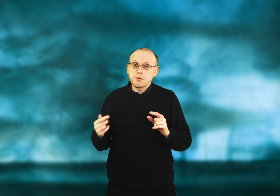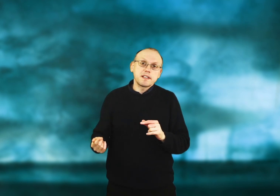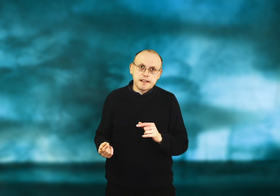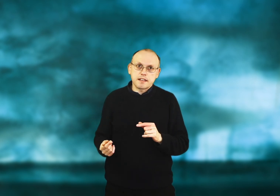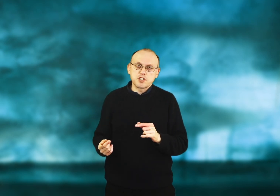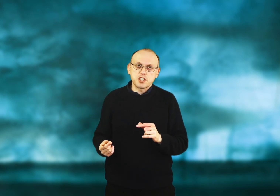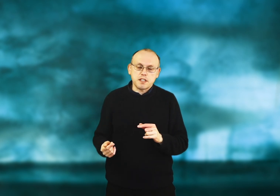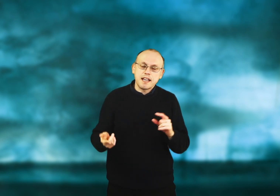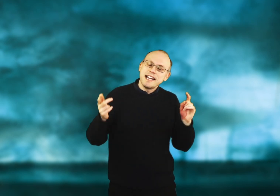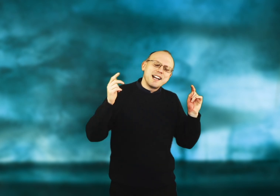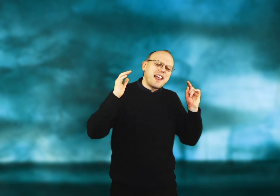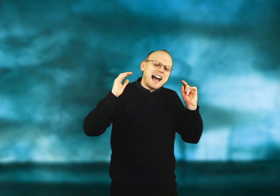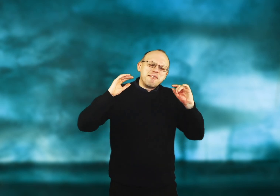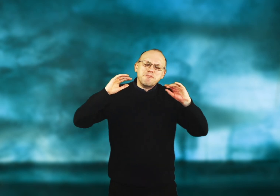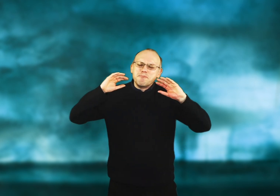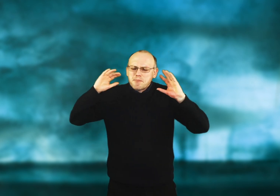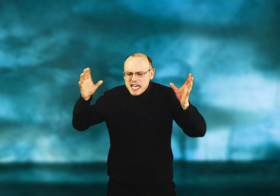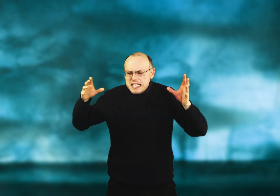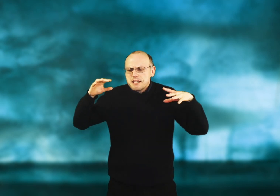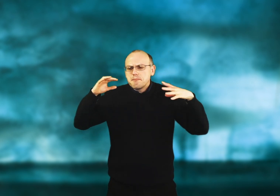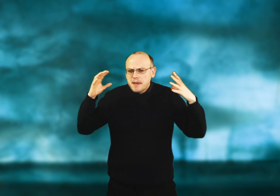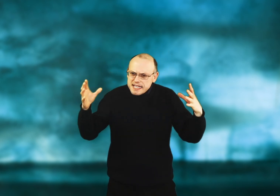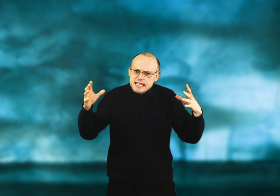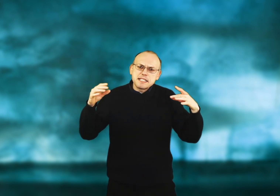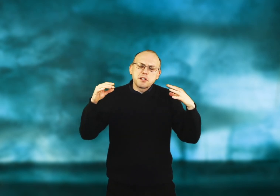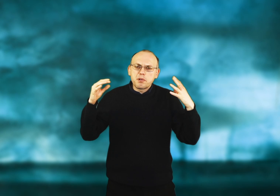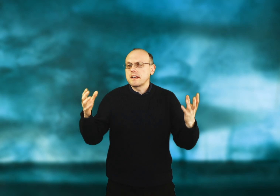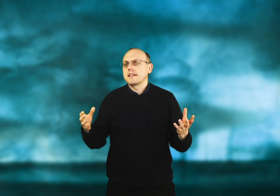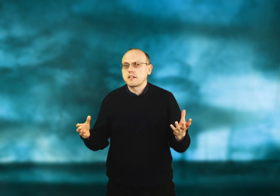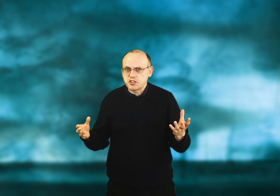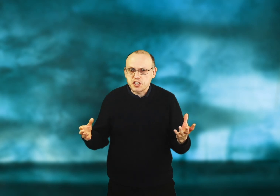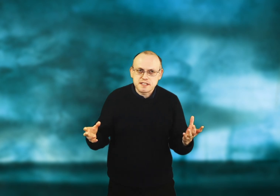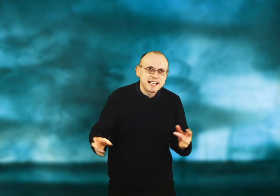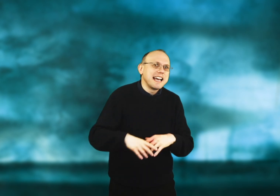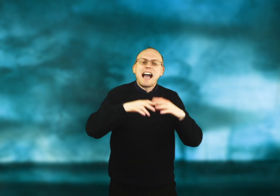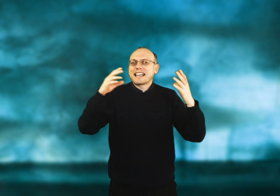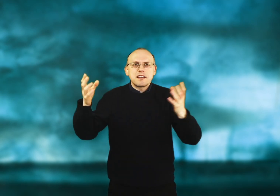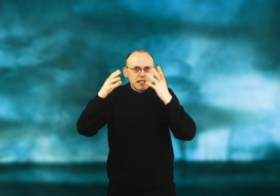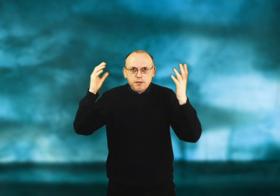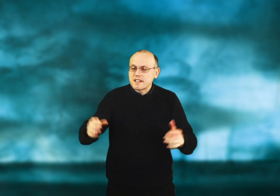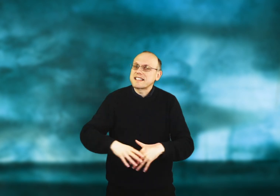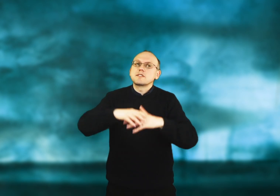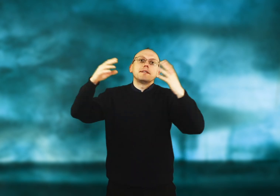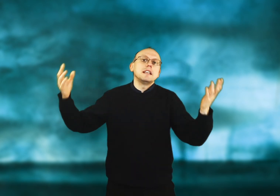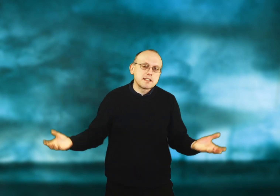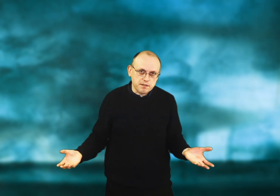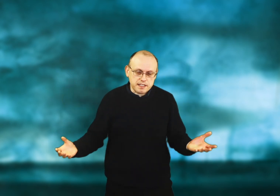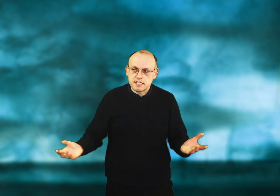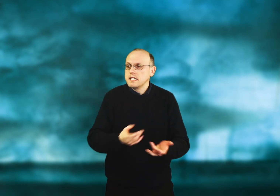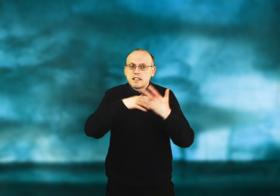subordinating conjunction. There are many subordinating conjunctions. I cannot give you an exhaustive list of it. There are just